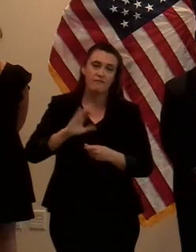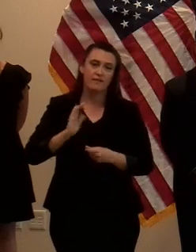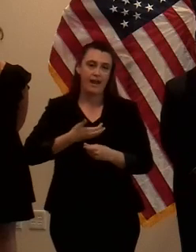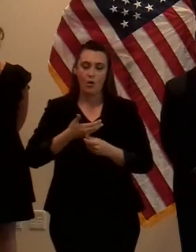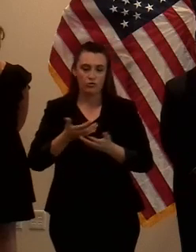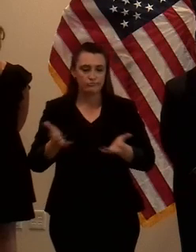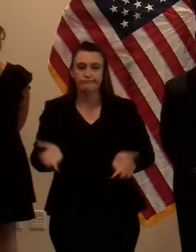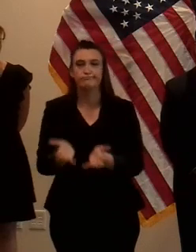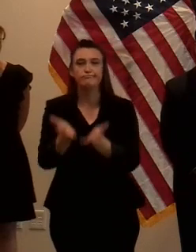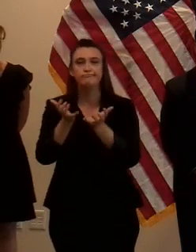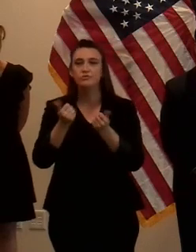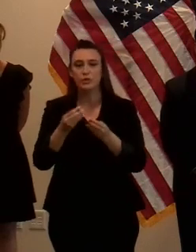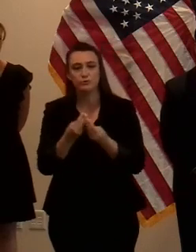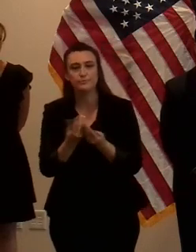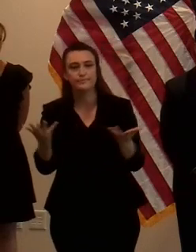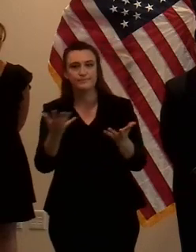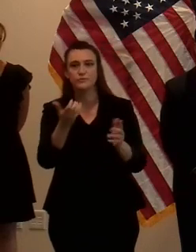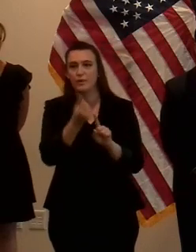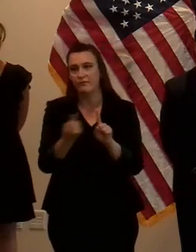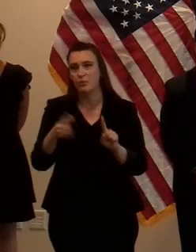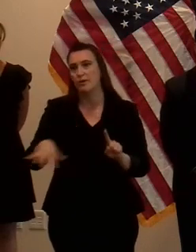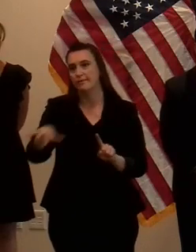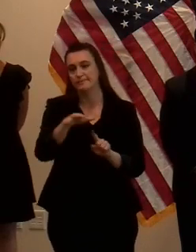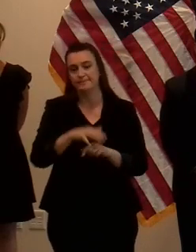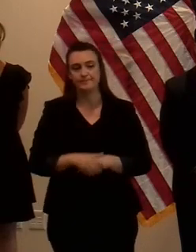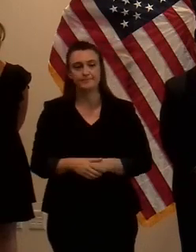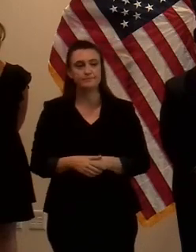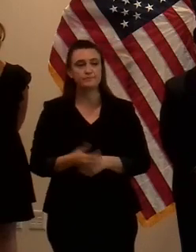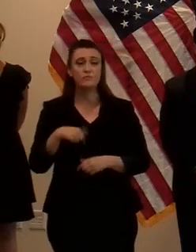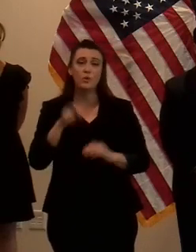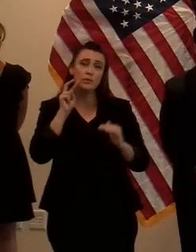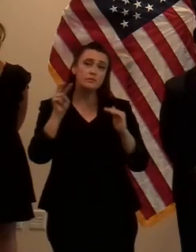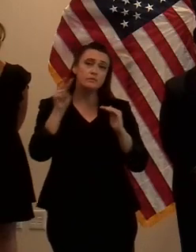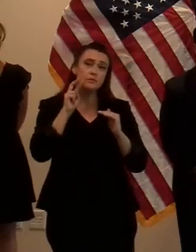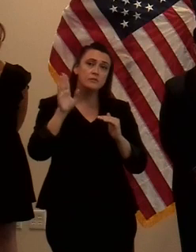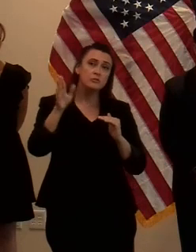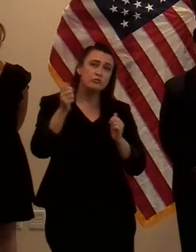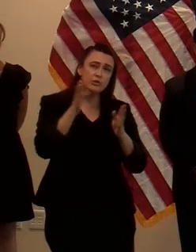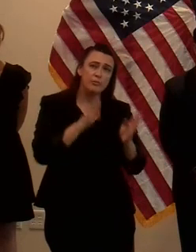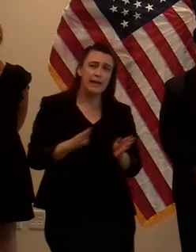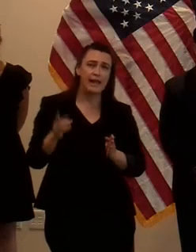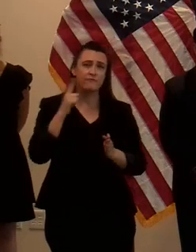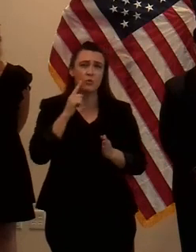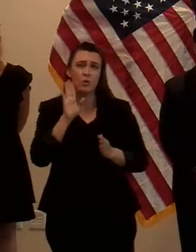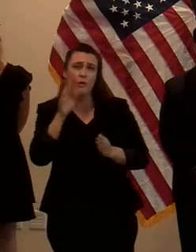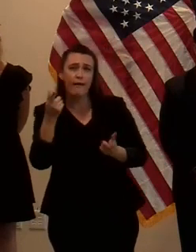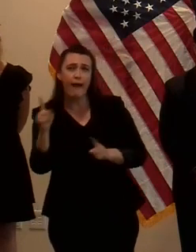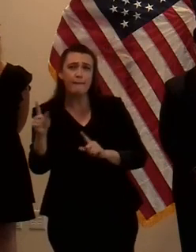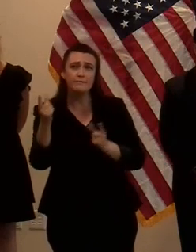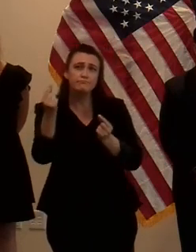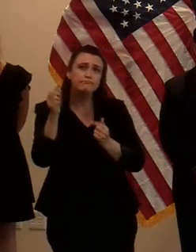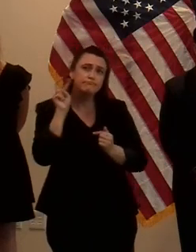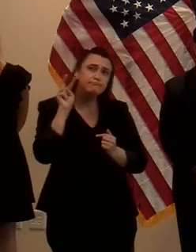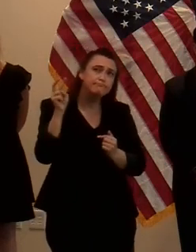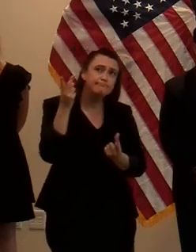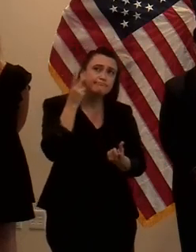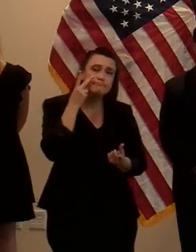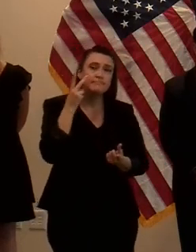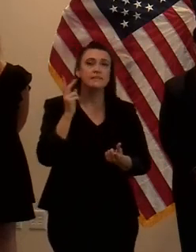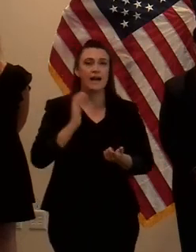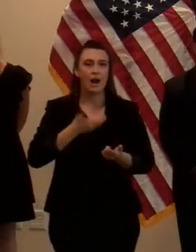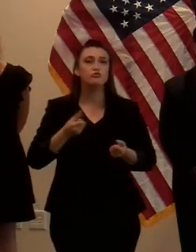messaging. As we look to the future and plan ahead for Arizona's economic recovery, our strategy will